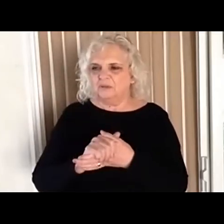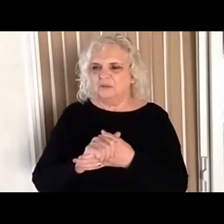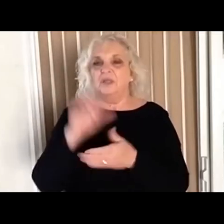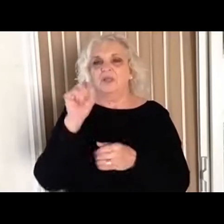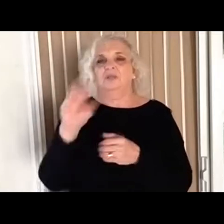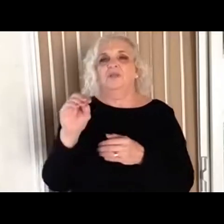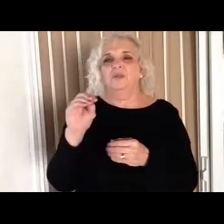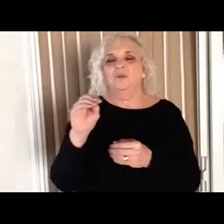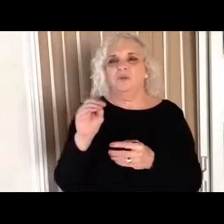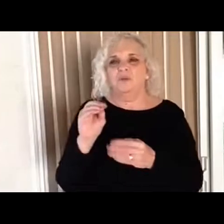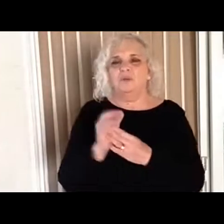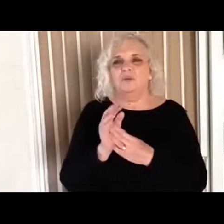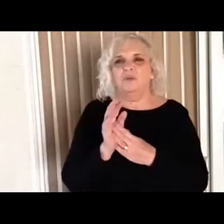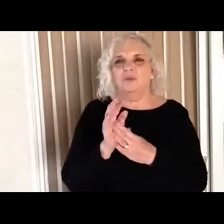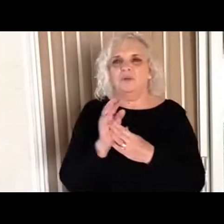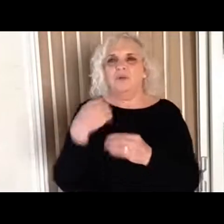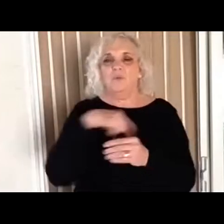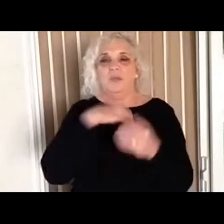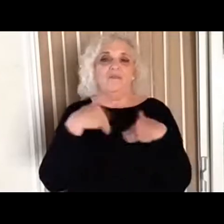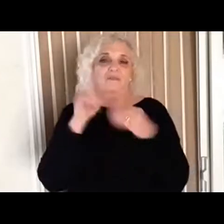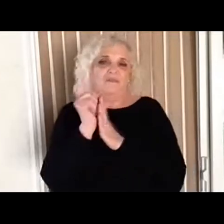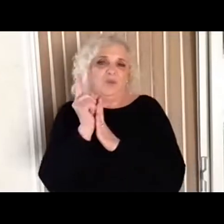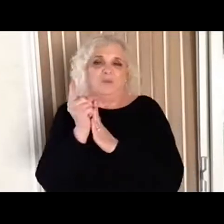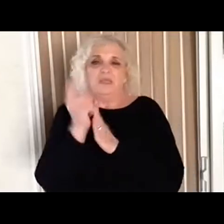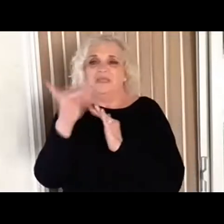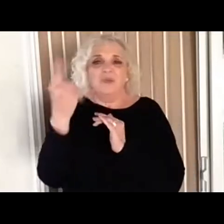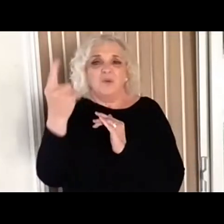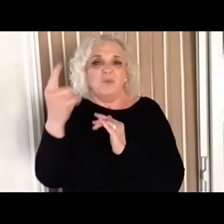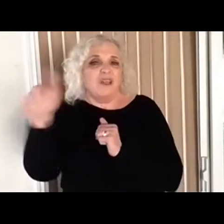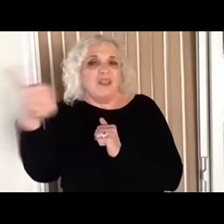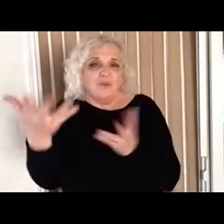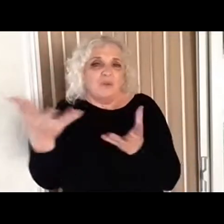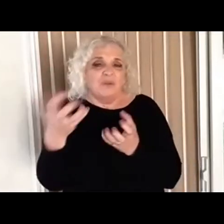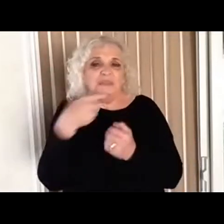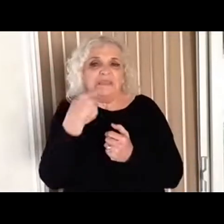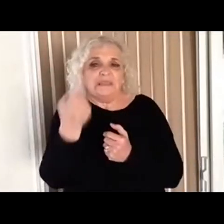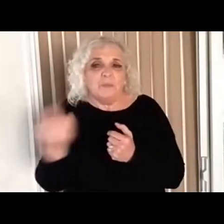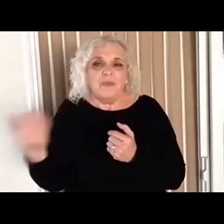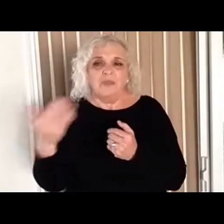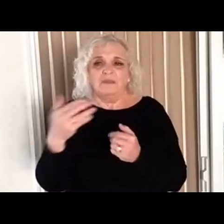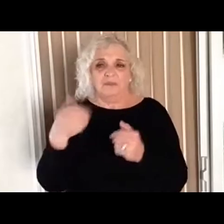So we have a few minutes. If anybody else would like to say something, we can do that.